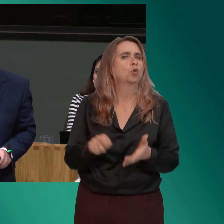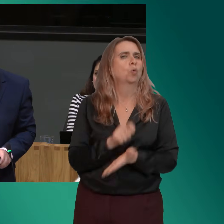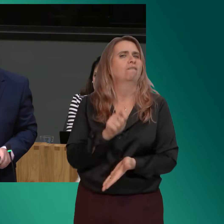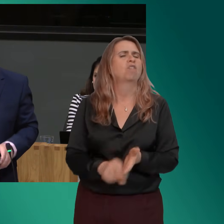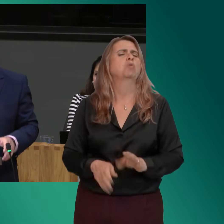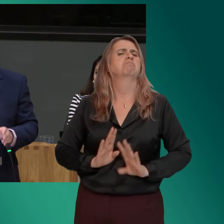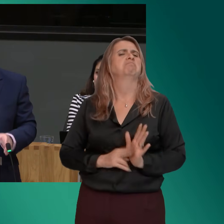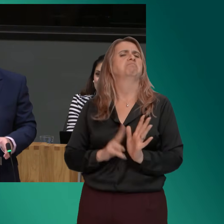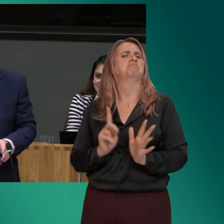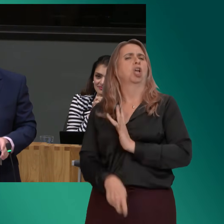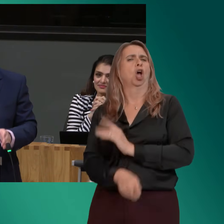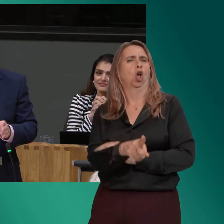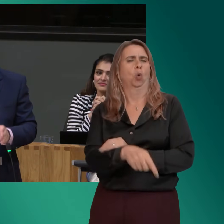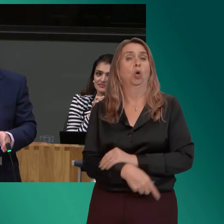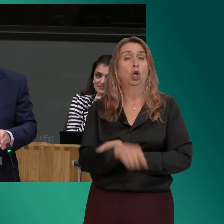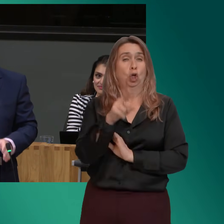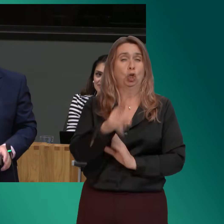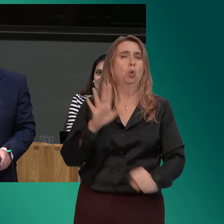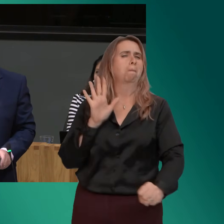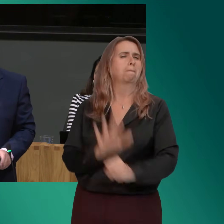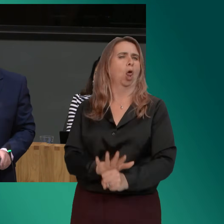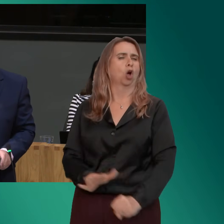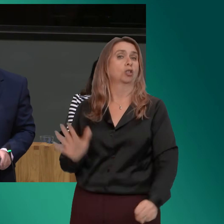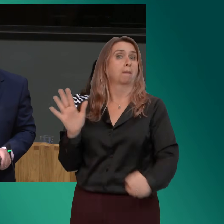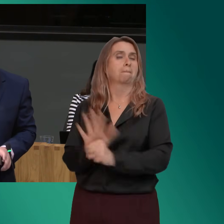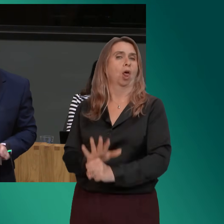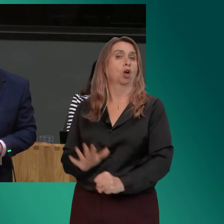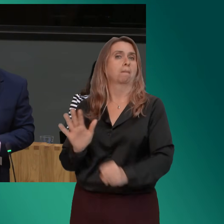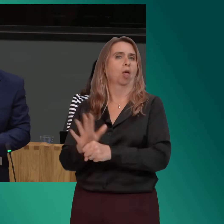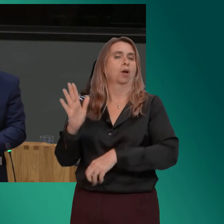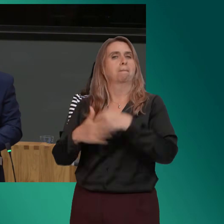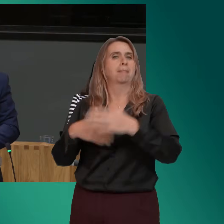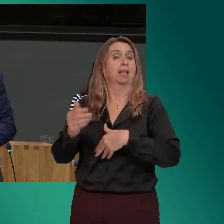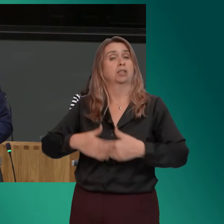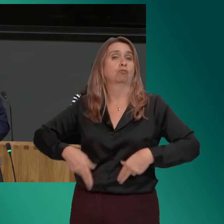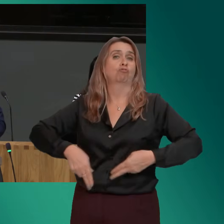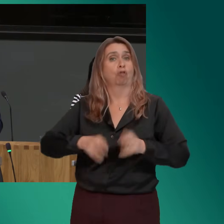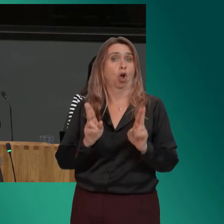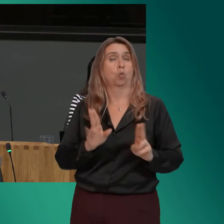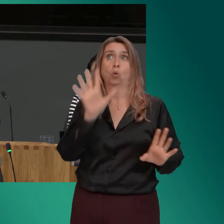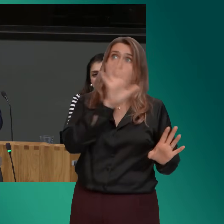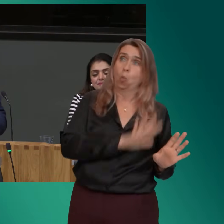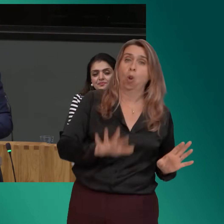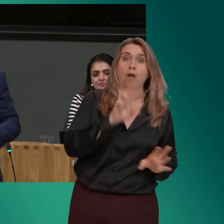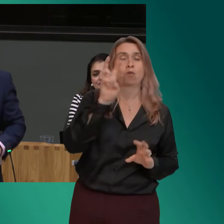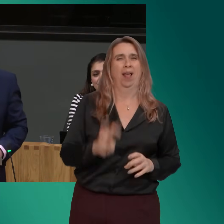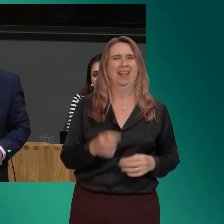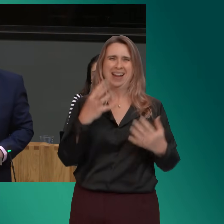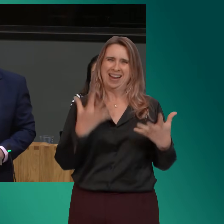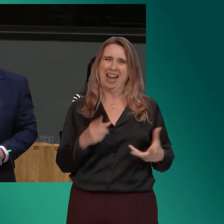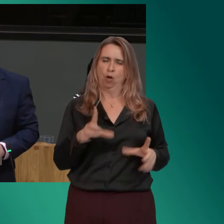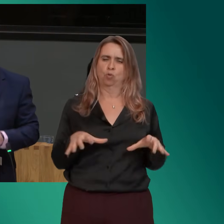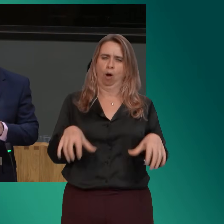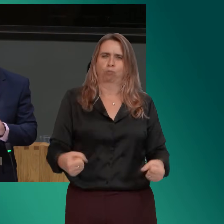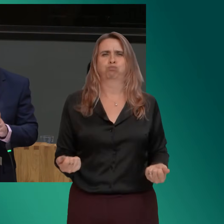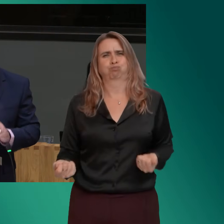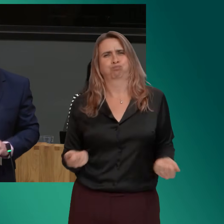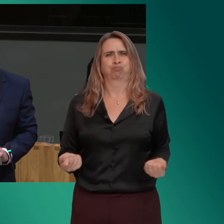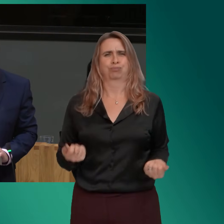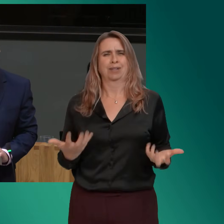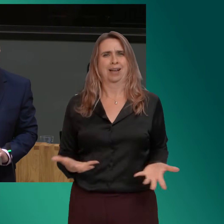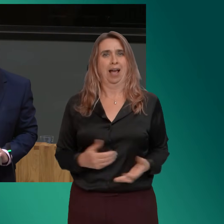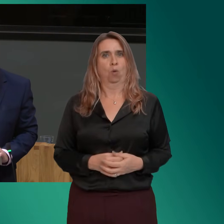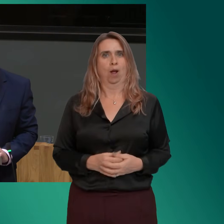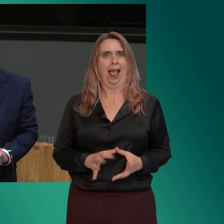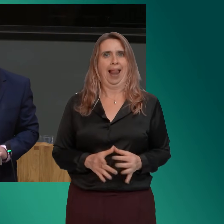as well. You actively blocked major road building projects across this country. Now that your party is in government, you have